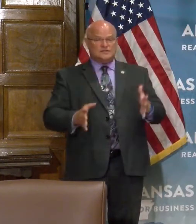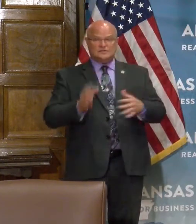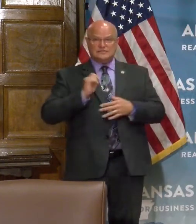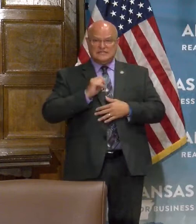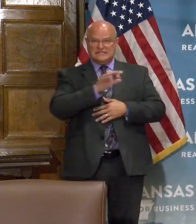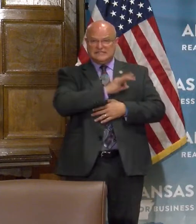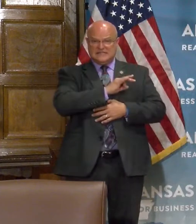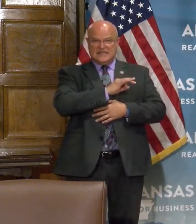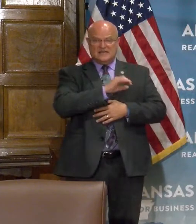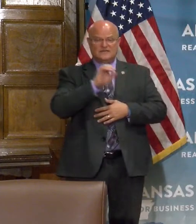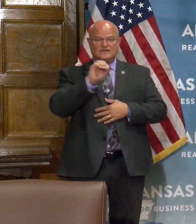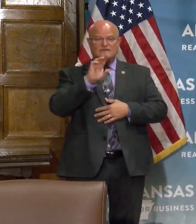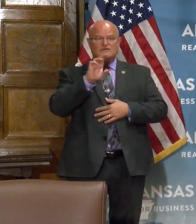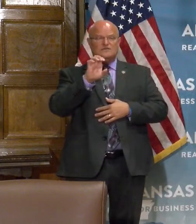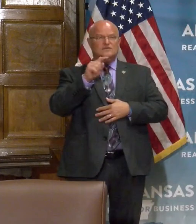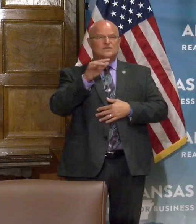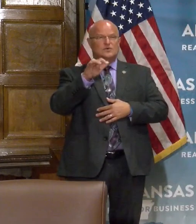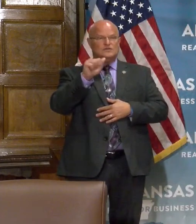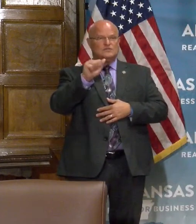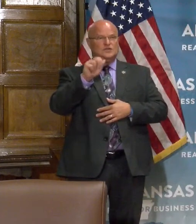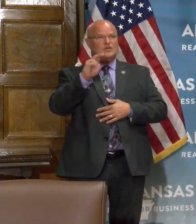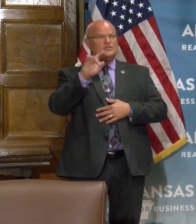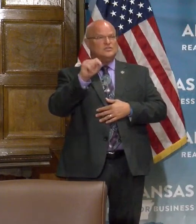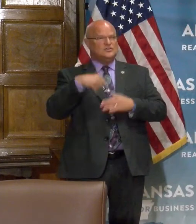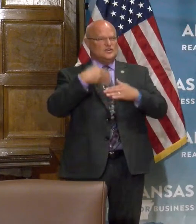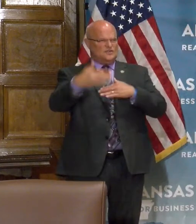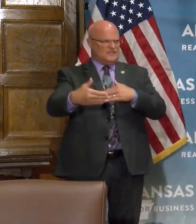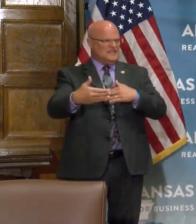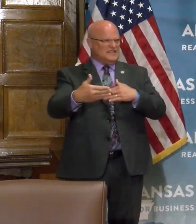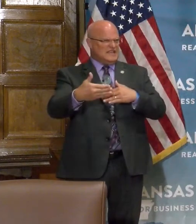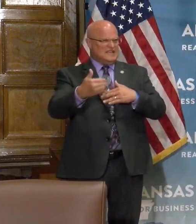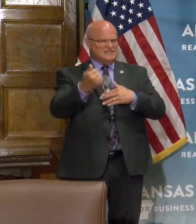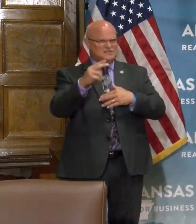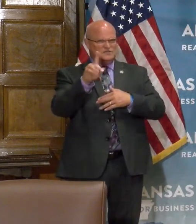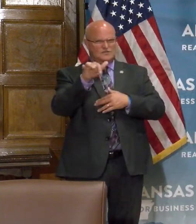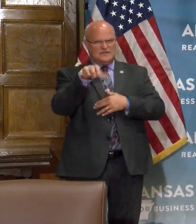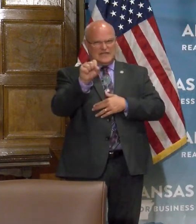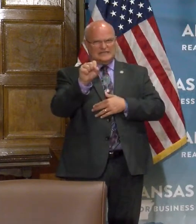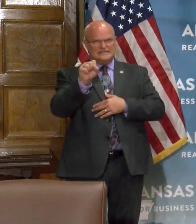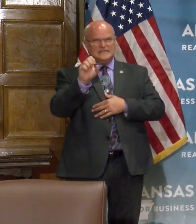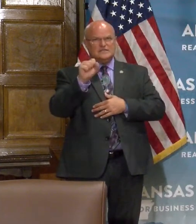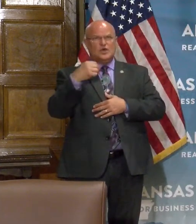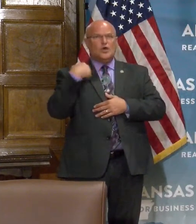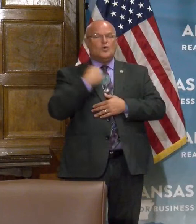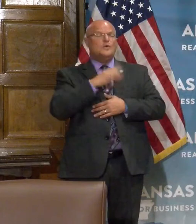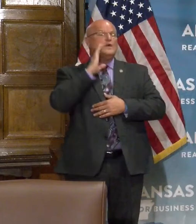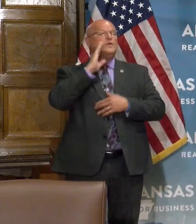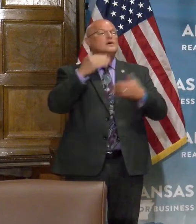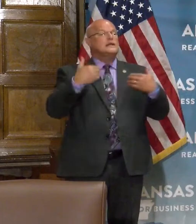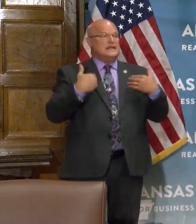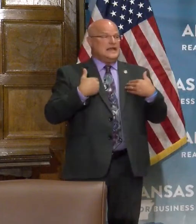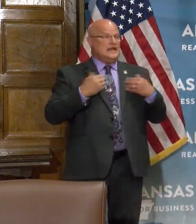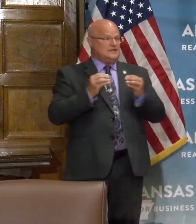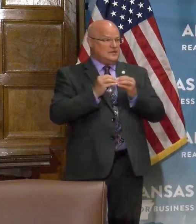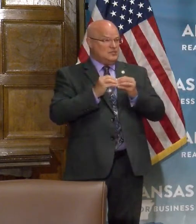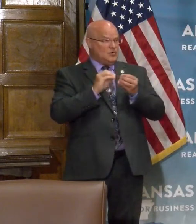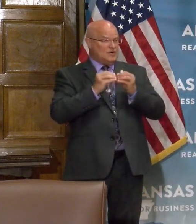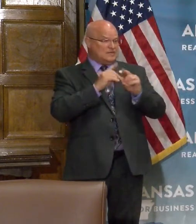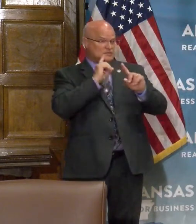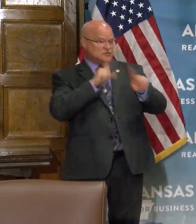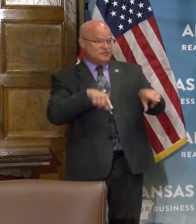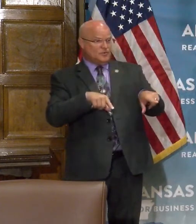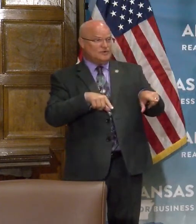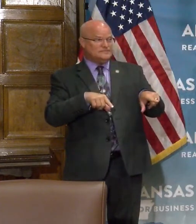staff at the Ouachita unit in Malvern over the next couple of days. And so we'll have more numbers to